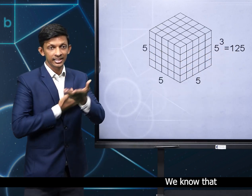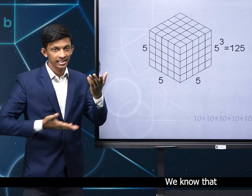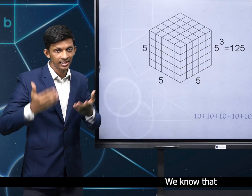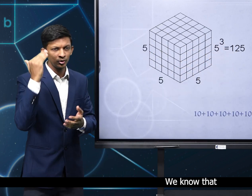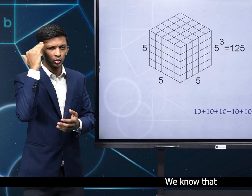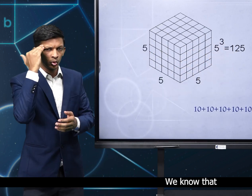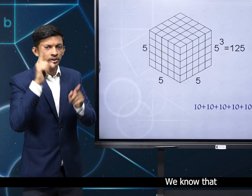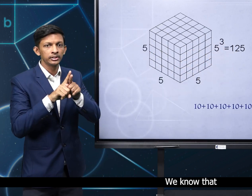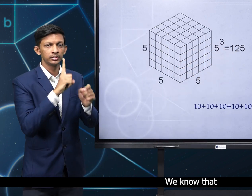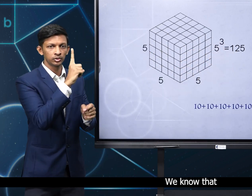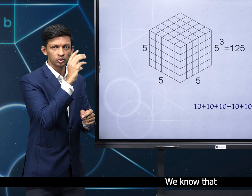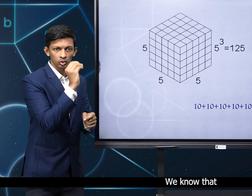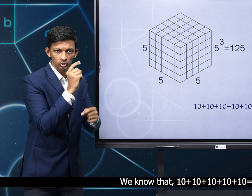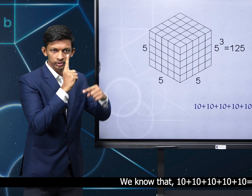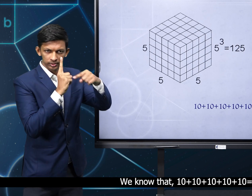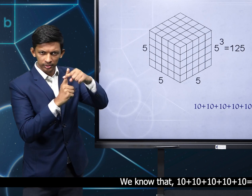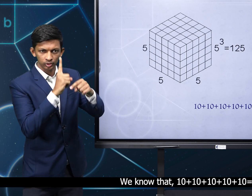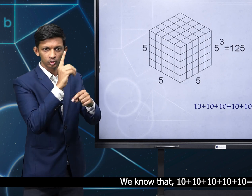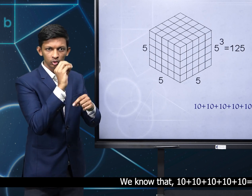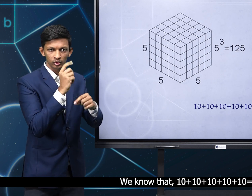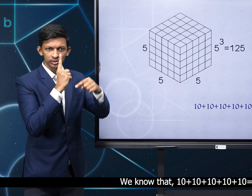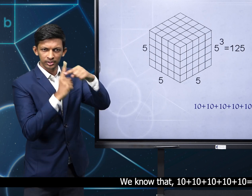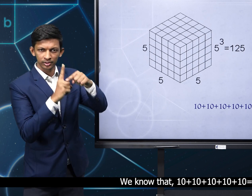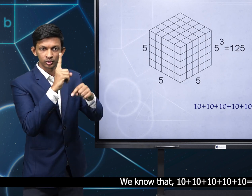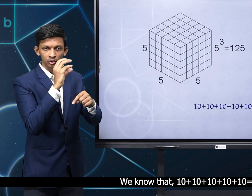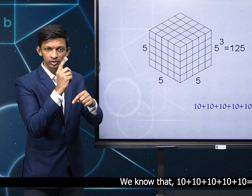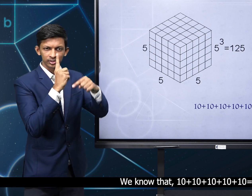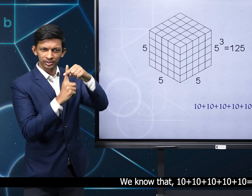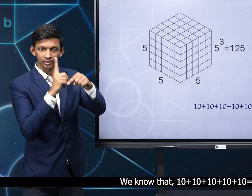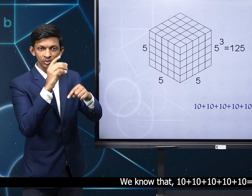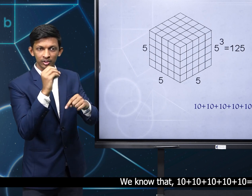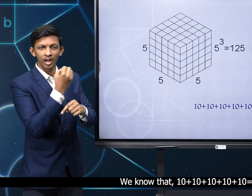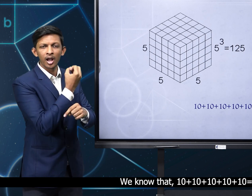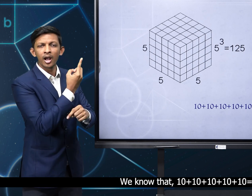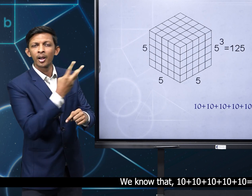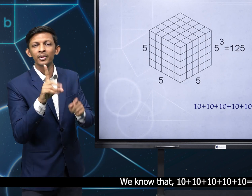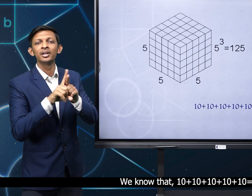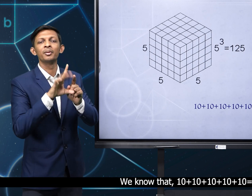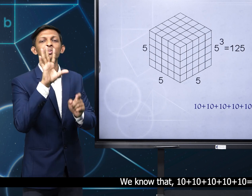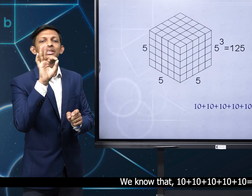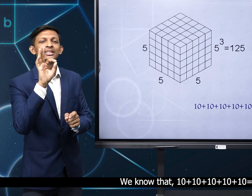We know that 10 plus 10 plus 10 plus 10 plus 10 is equal to 50.